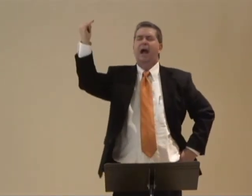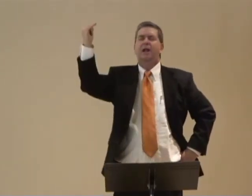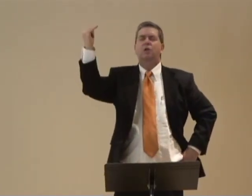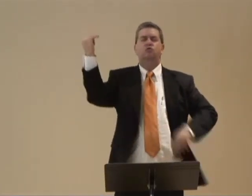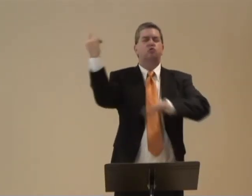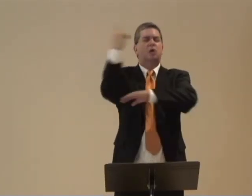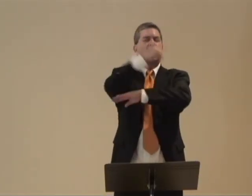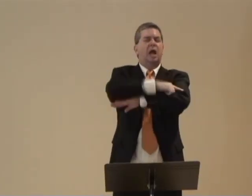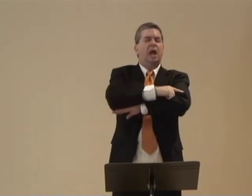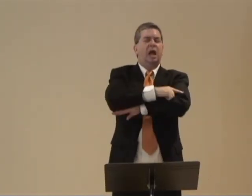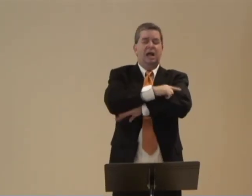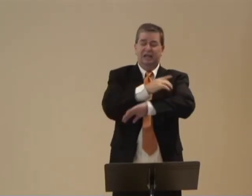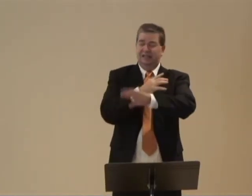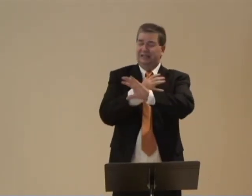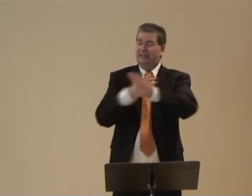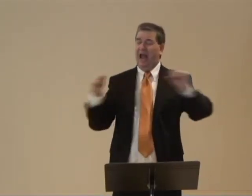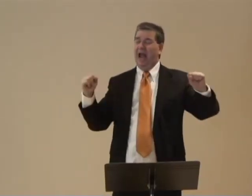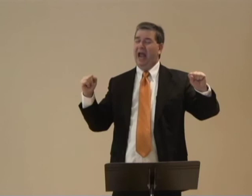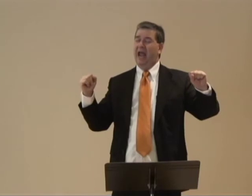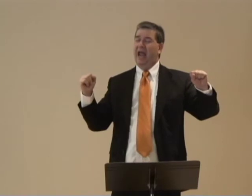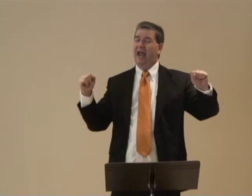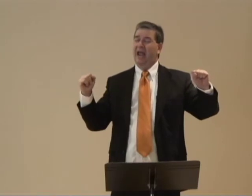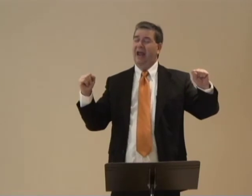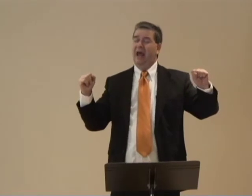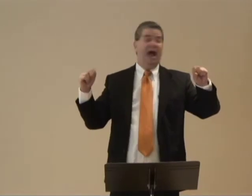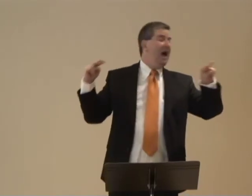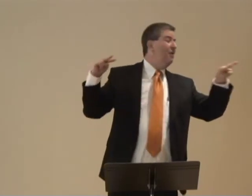again." It's the same thing that we see today.